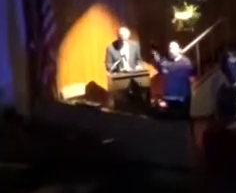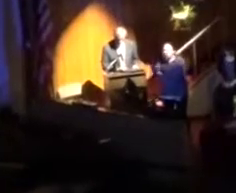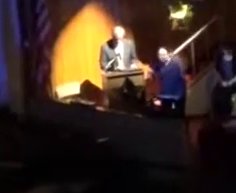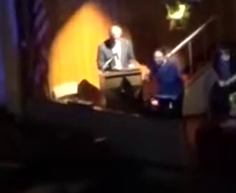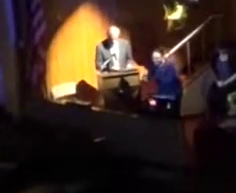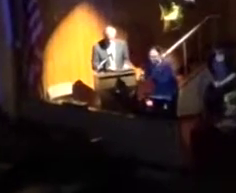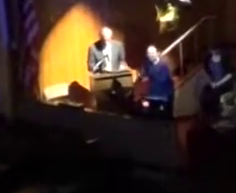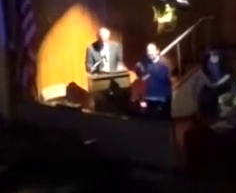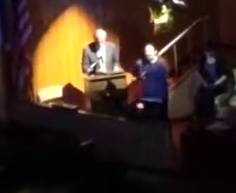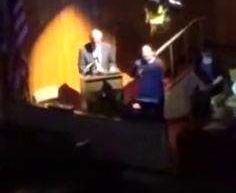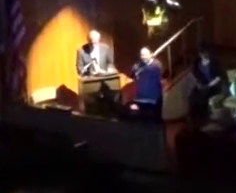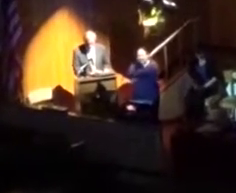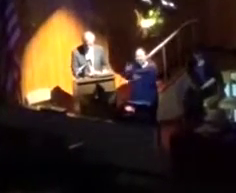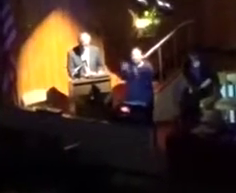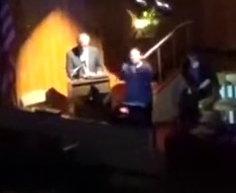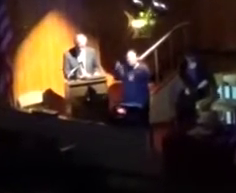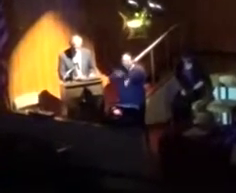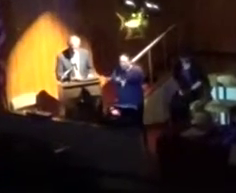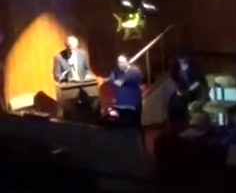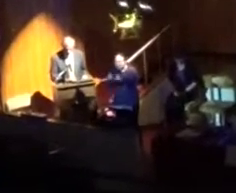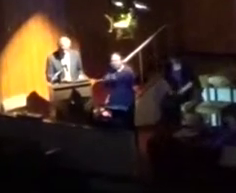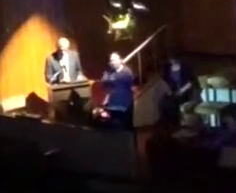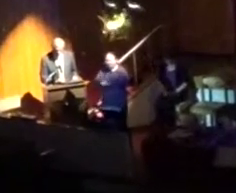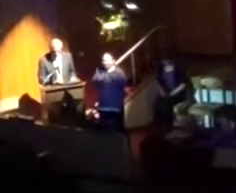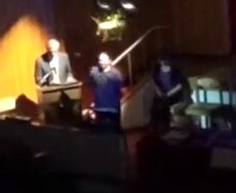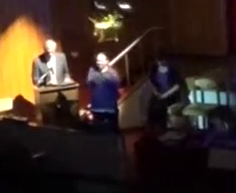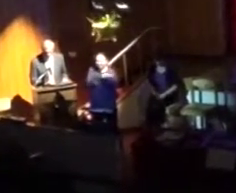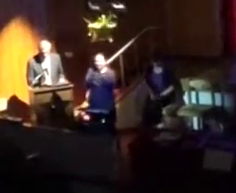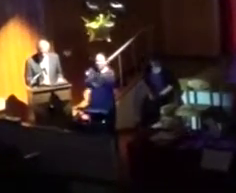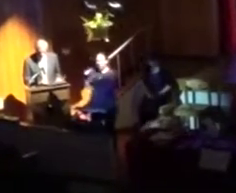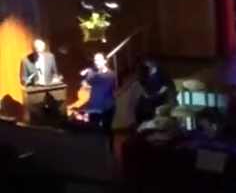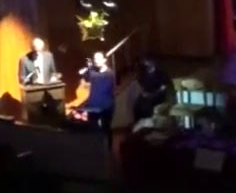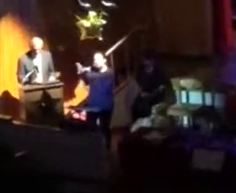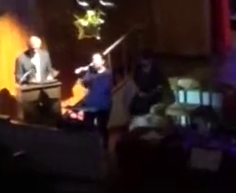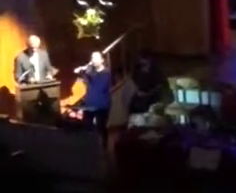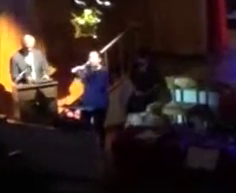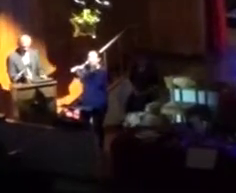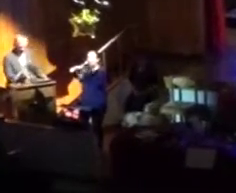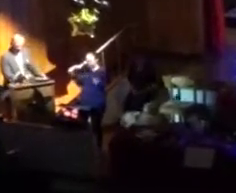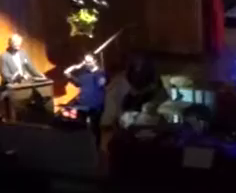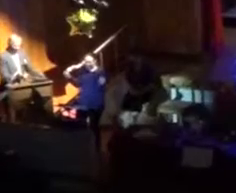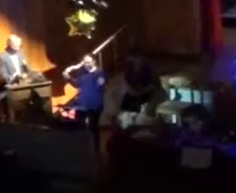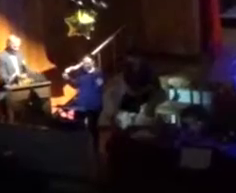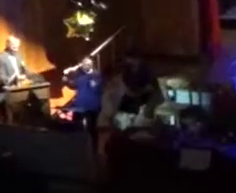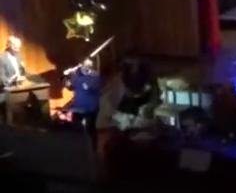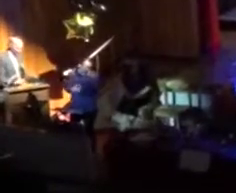send you off with one last reprise of Philadelphia Freedom!